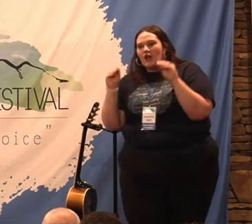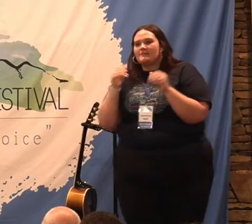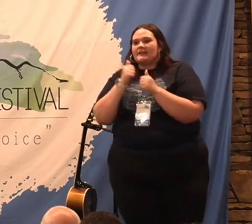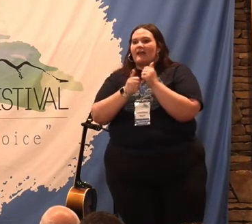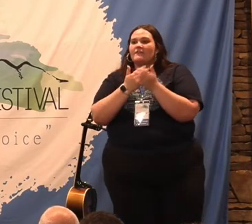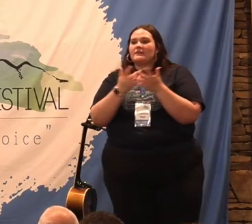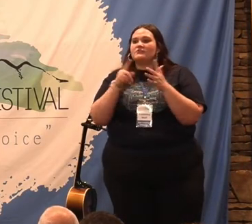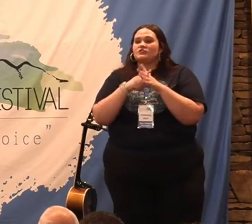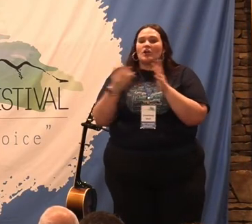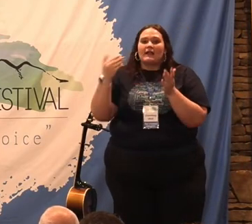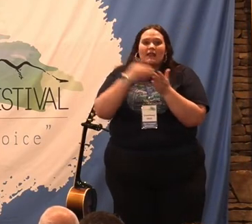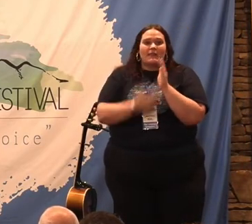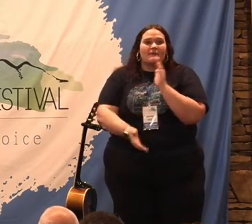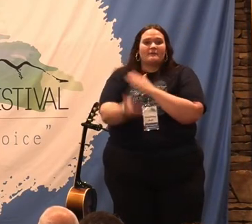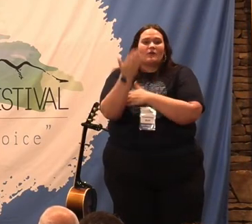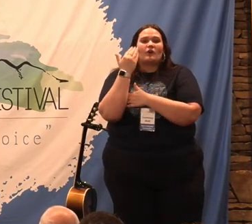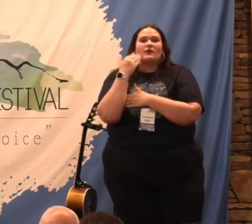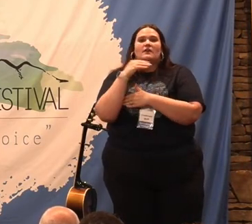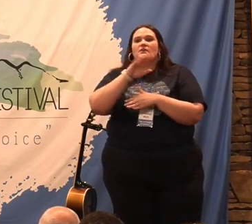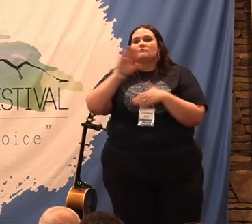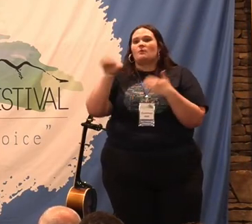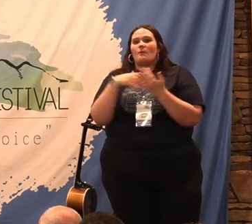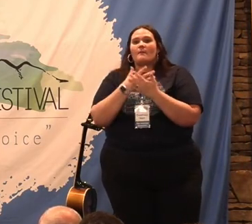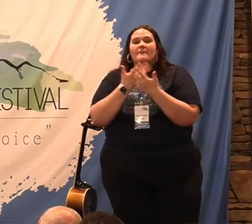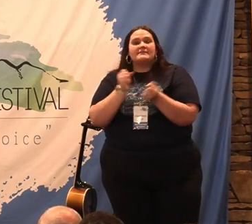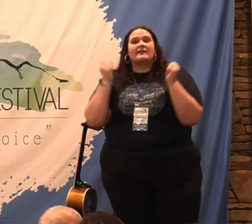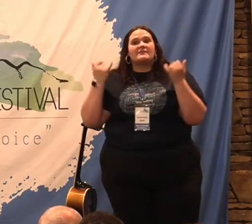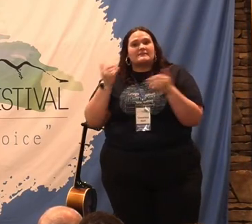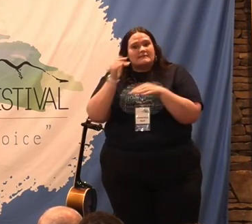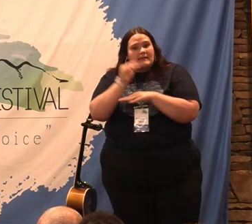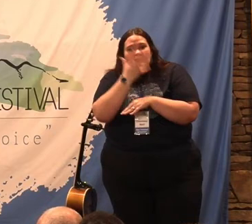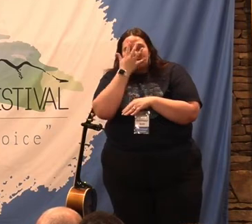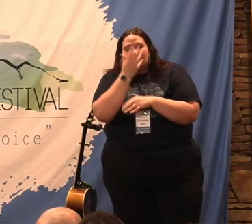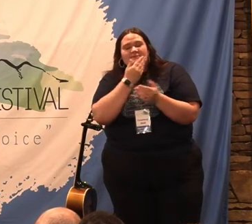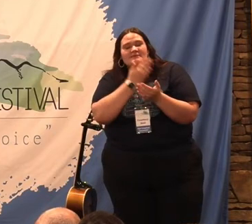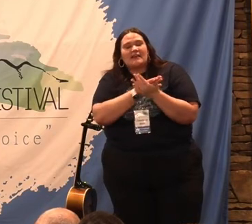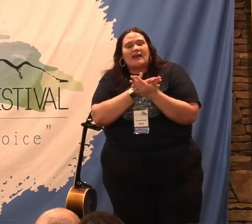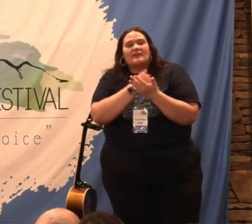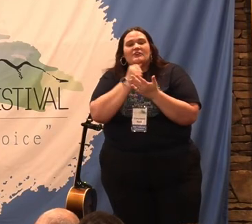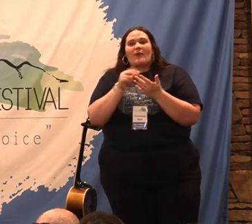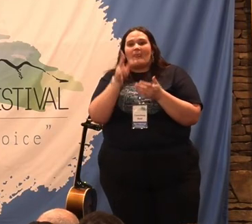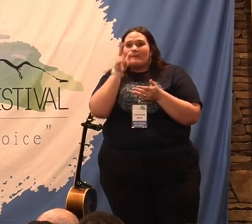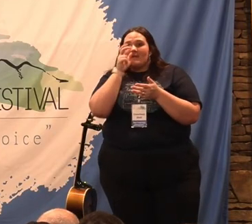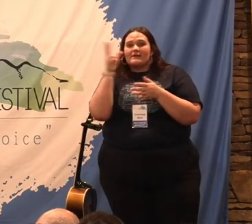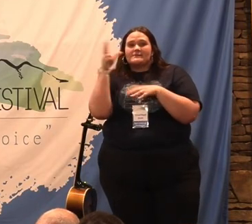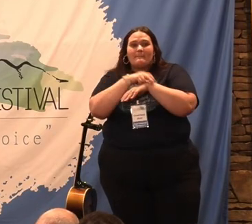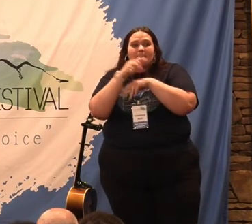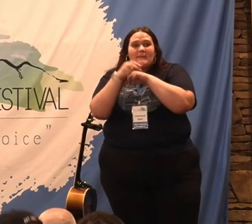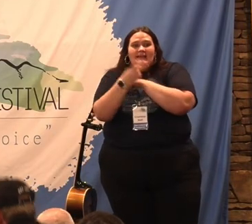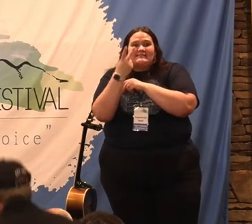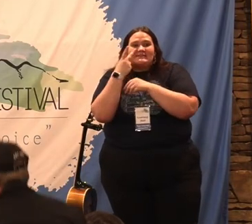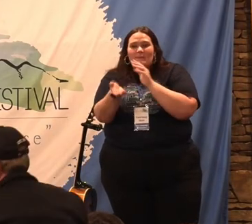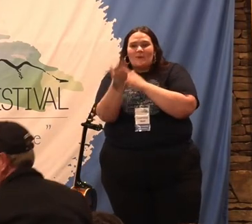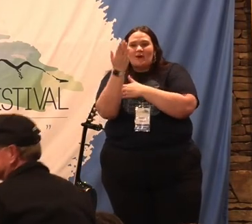morning. Y'all be safe tonight. Sleep tight. Don't let the big bugs bite. See you in the morning.